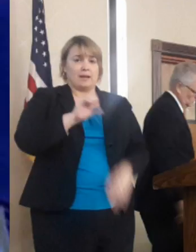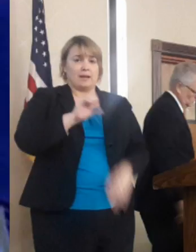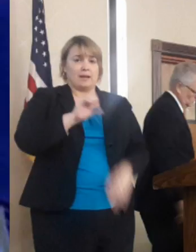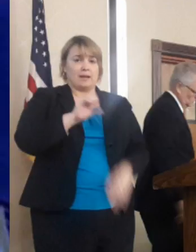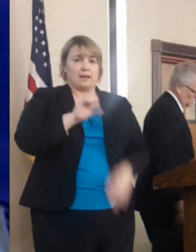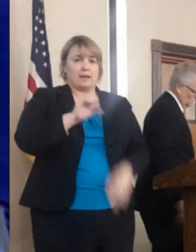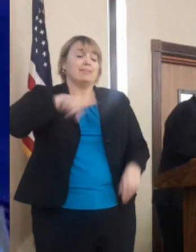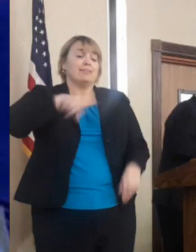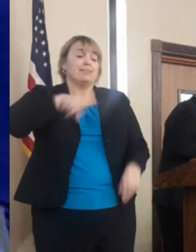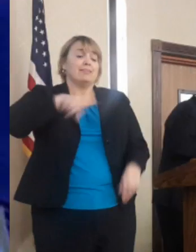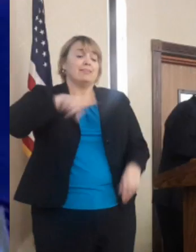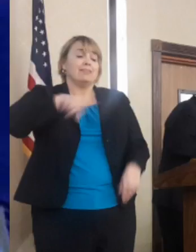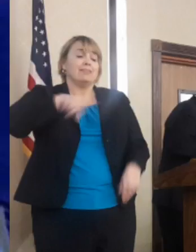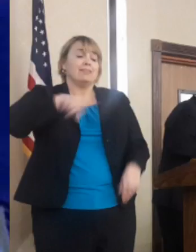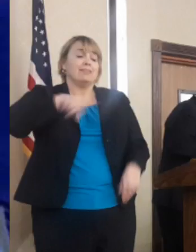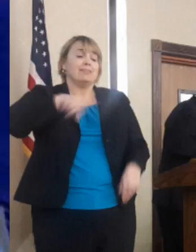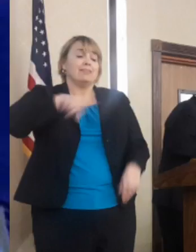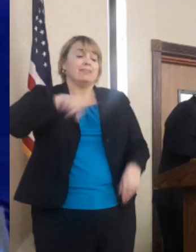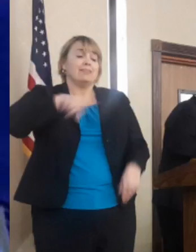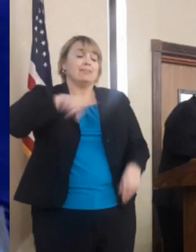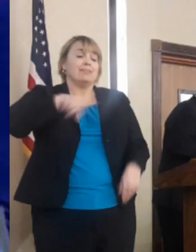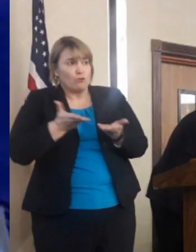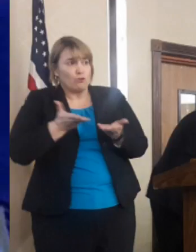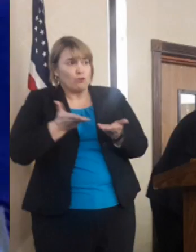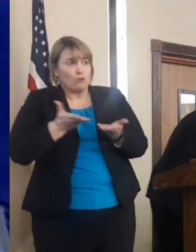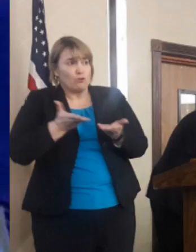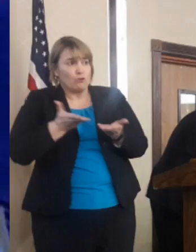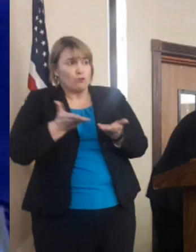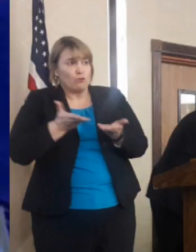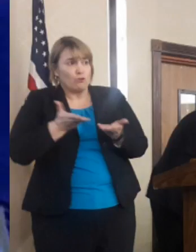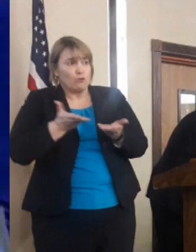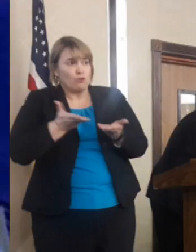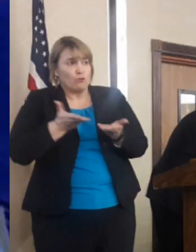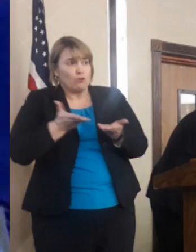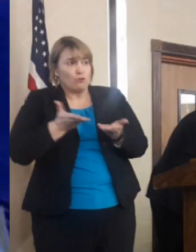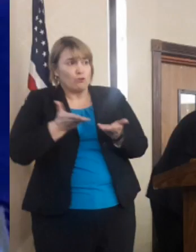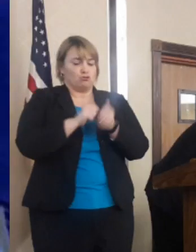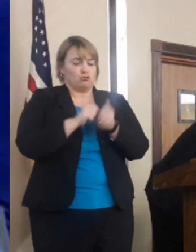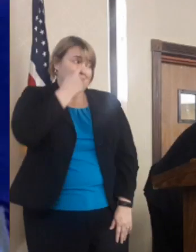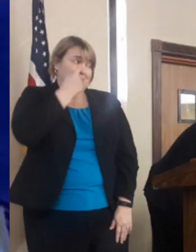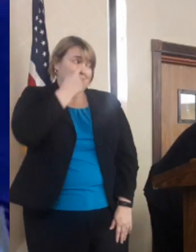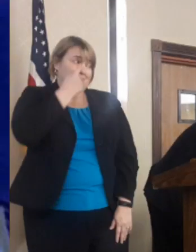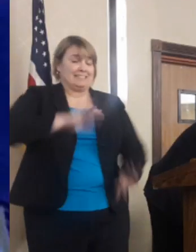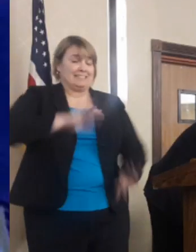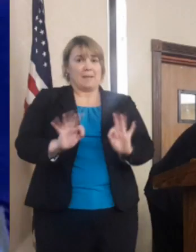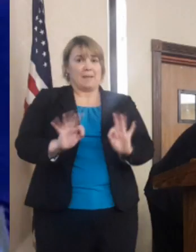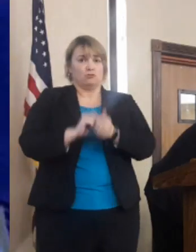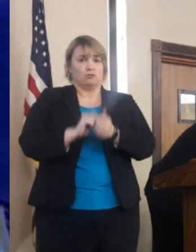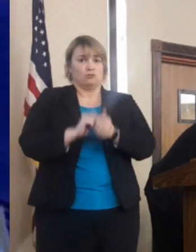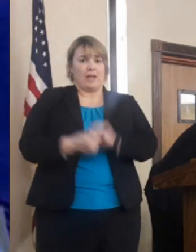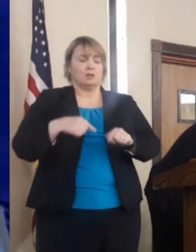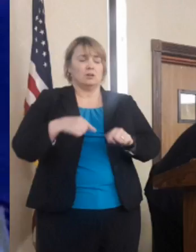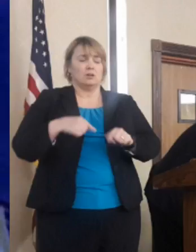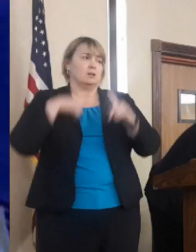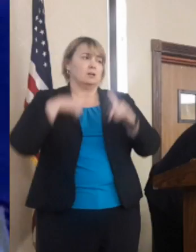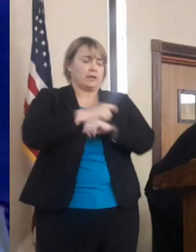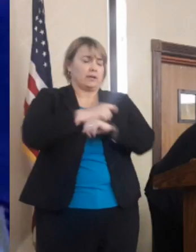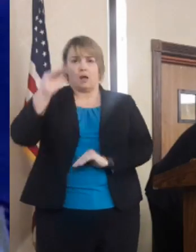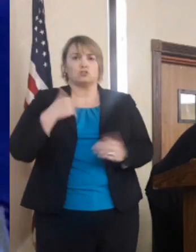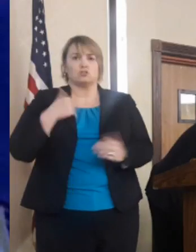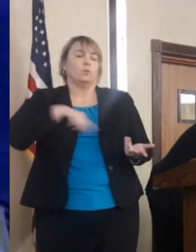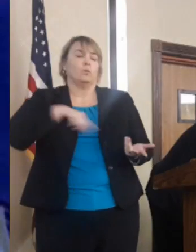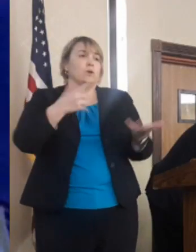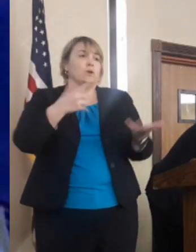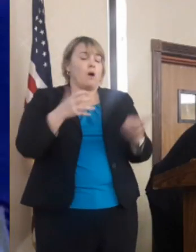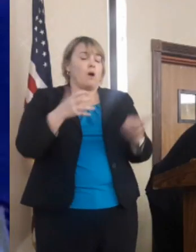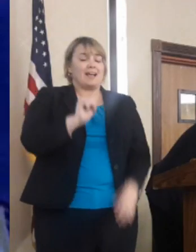change in. This is a minor change. It's being overcomplicated. We want SREC members to be able to serve on the